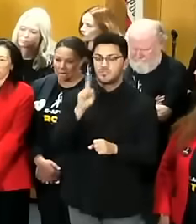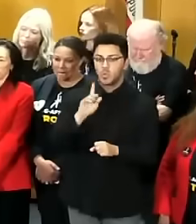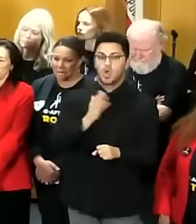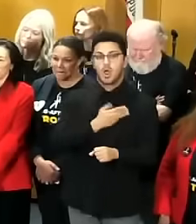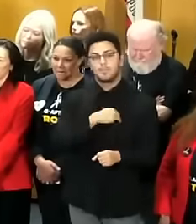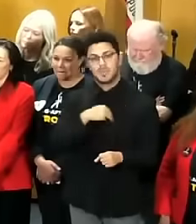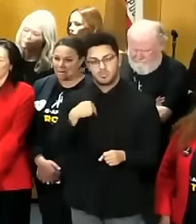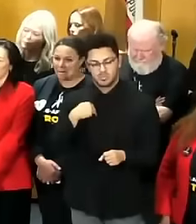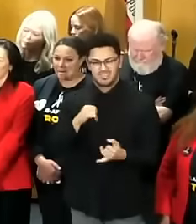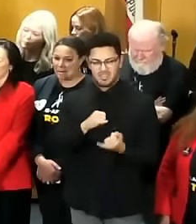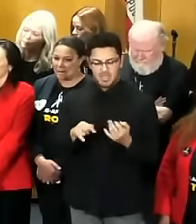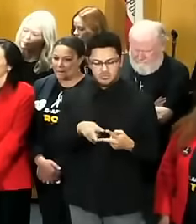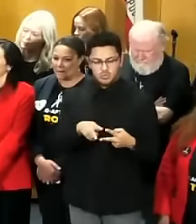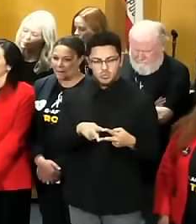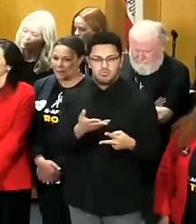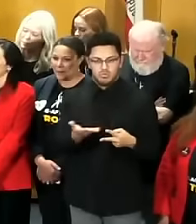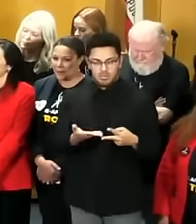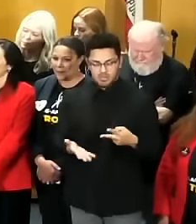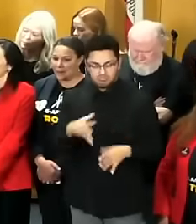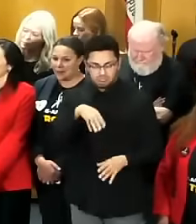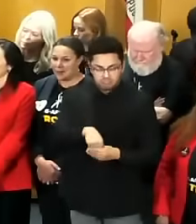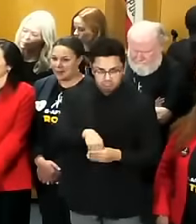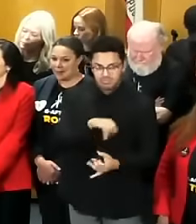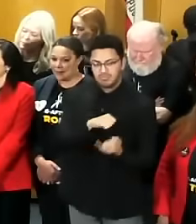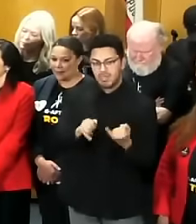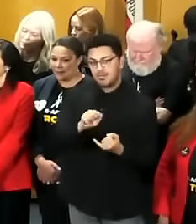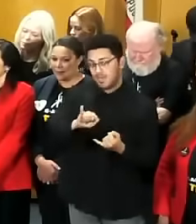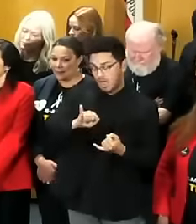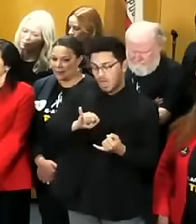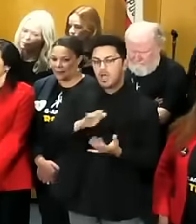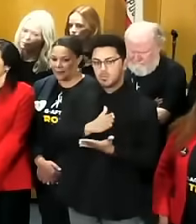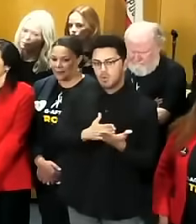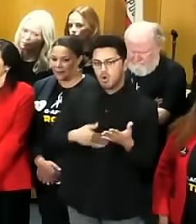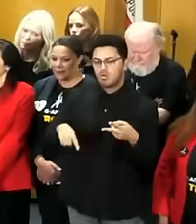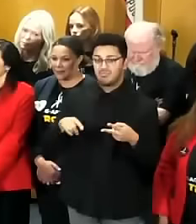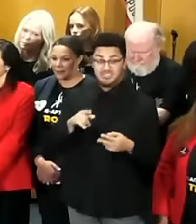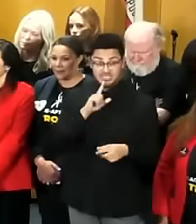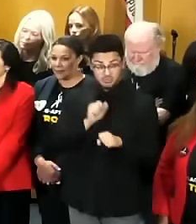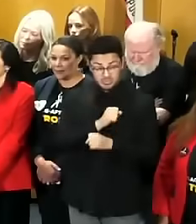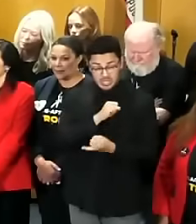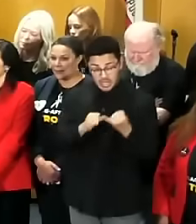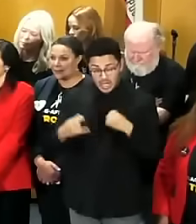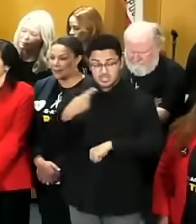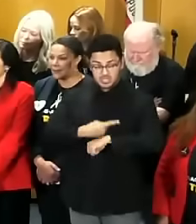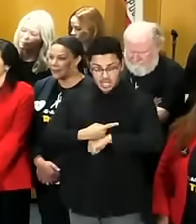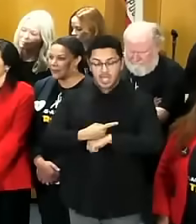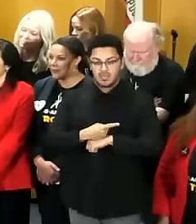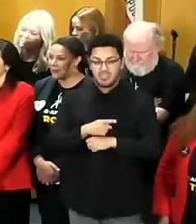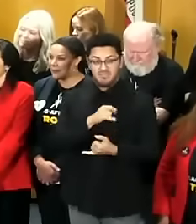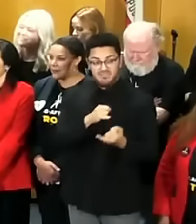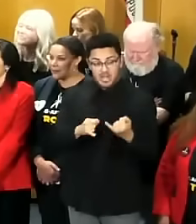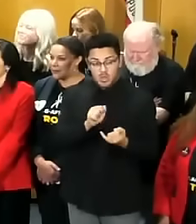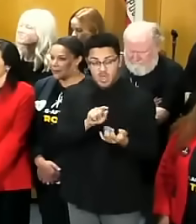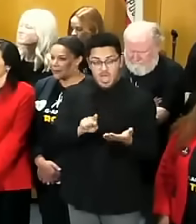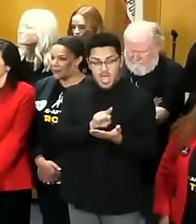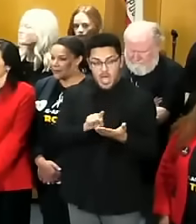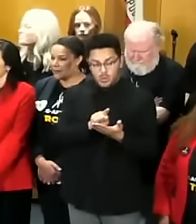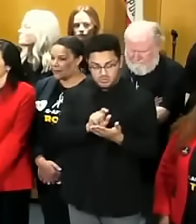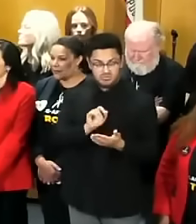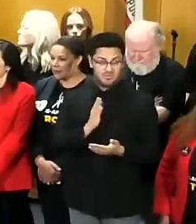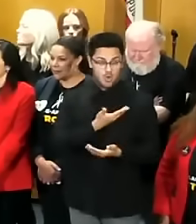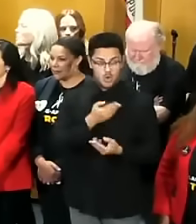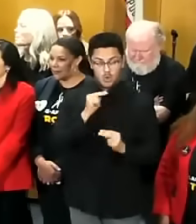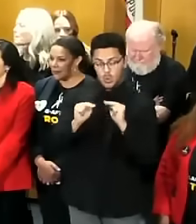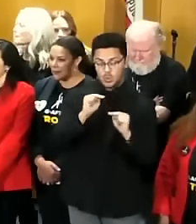last two pieces that came together, the last AI piece and literally on the last day in the final hours of the negotiation.